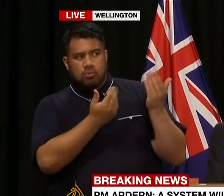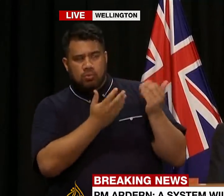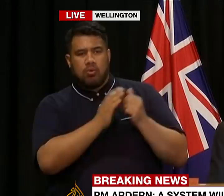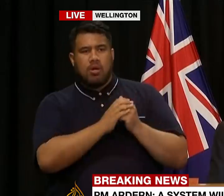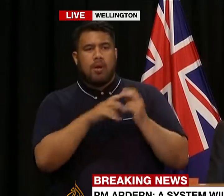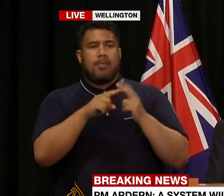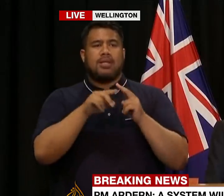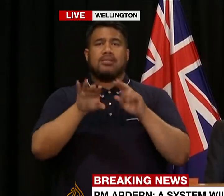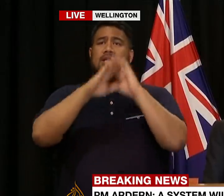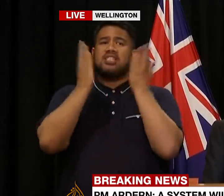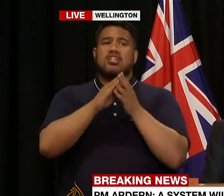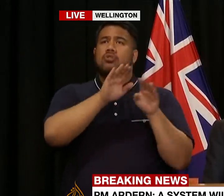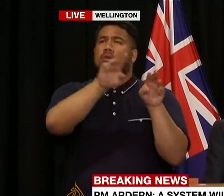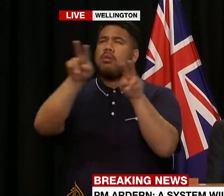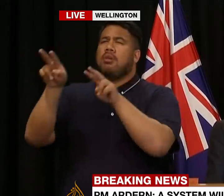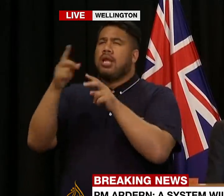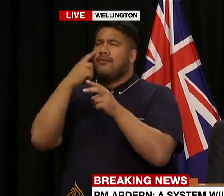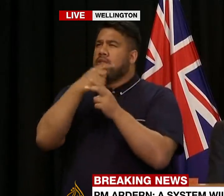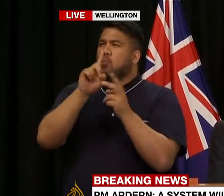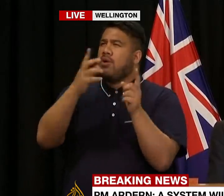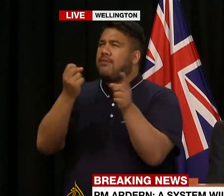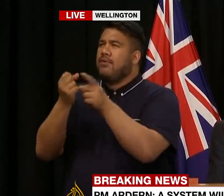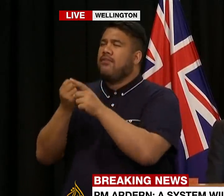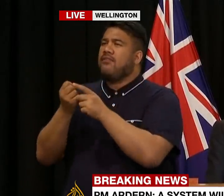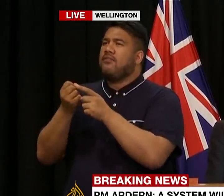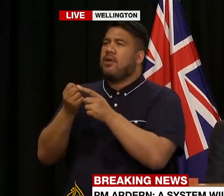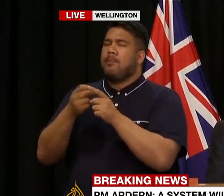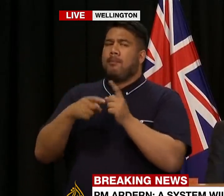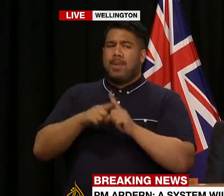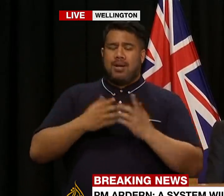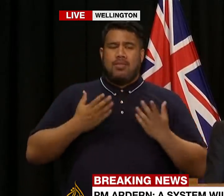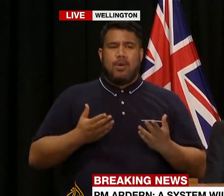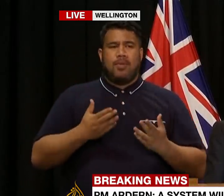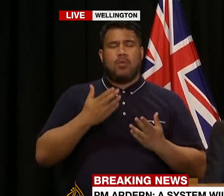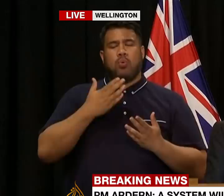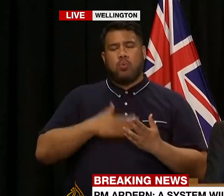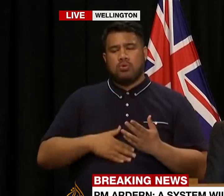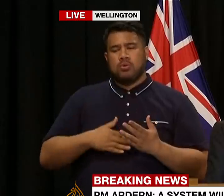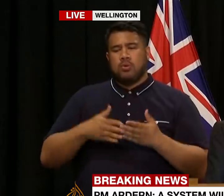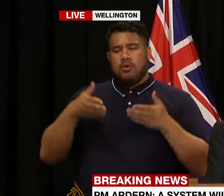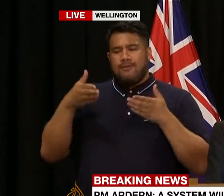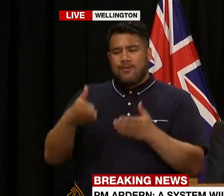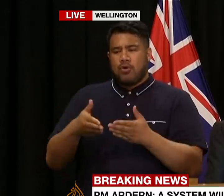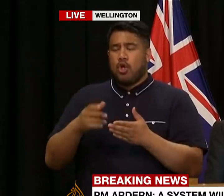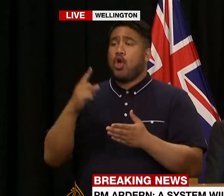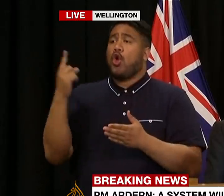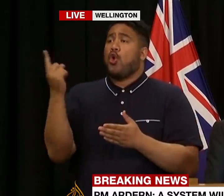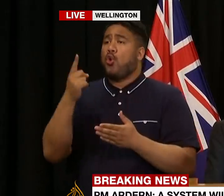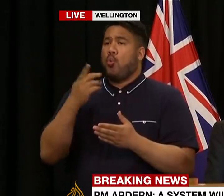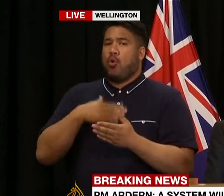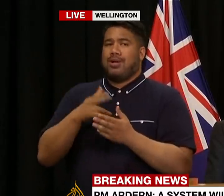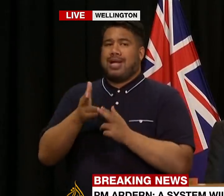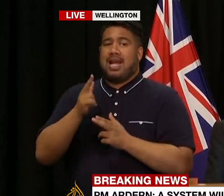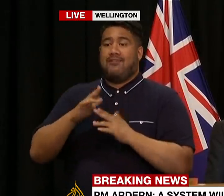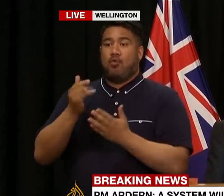the international evidence as well. We are really trying to target here those who seek firearms for